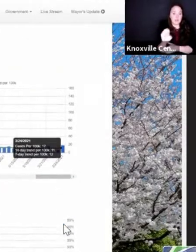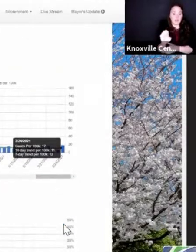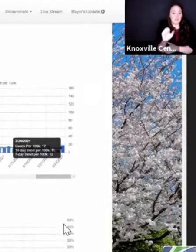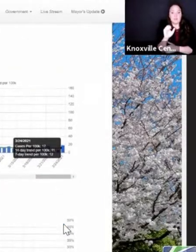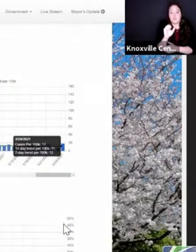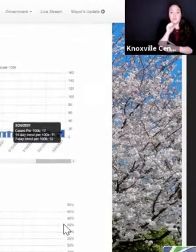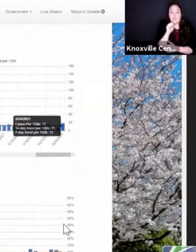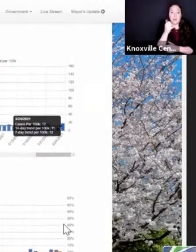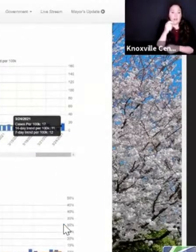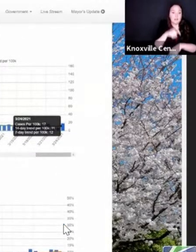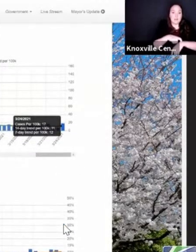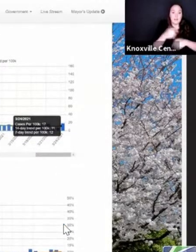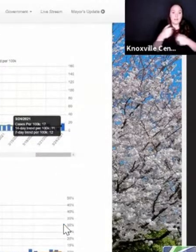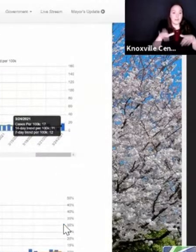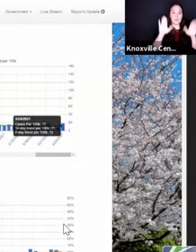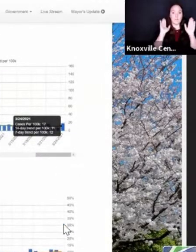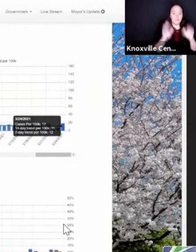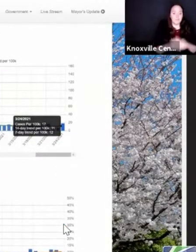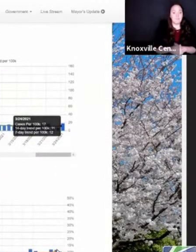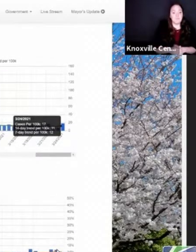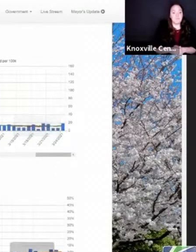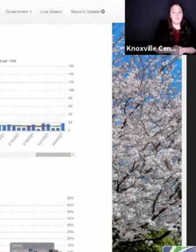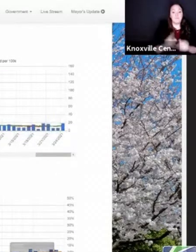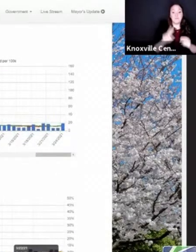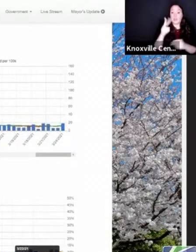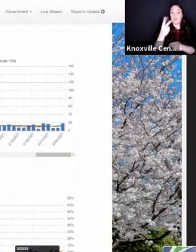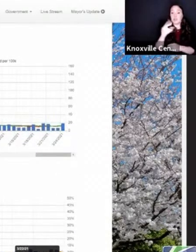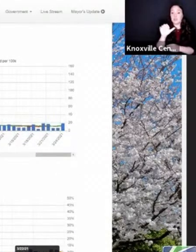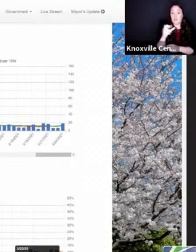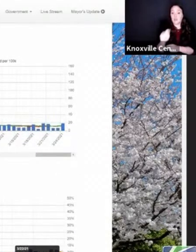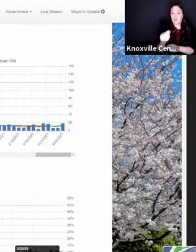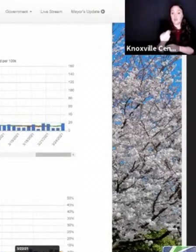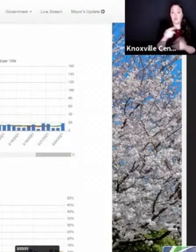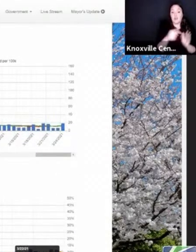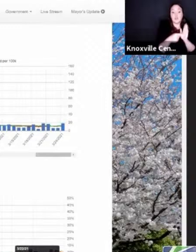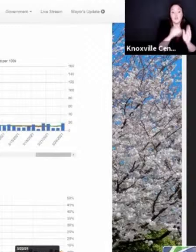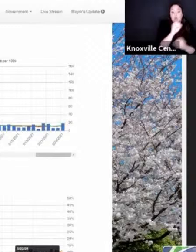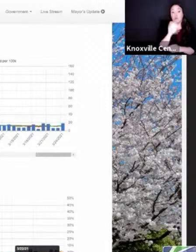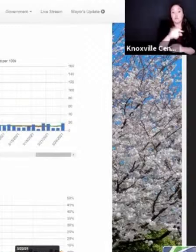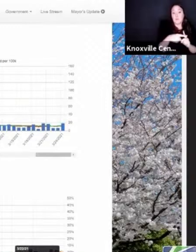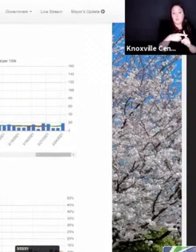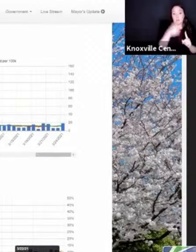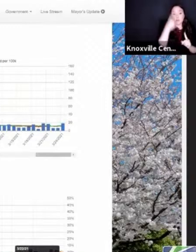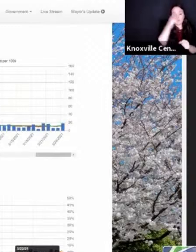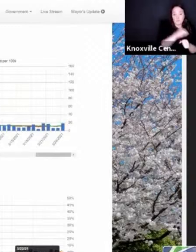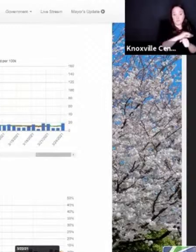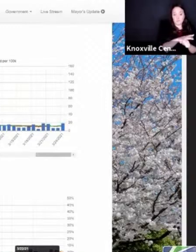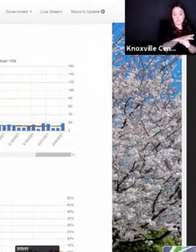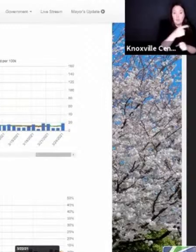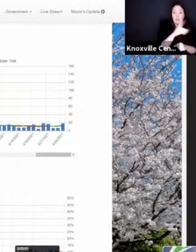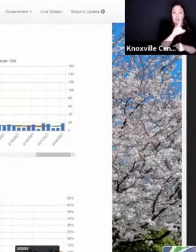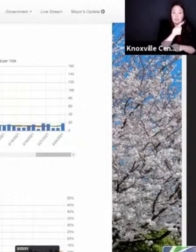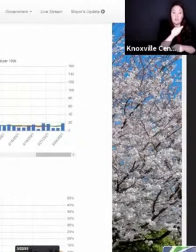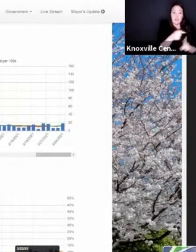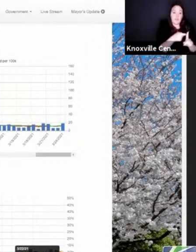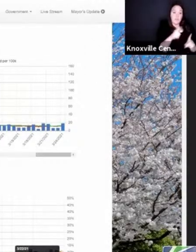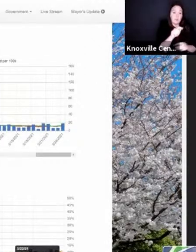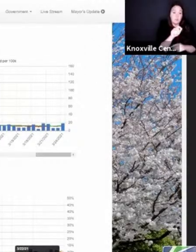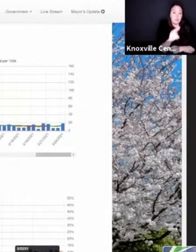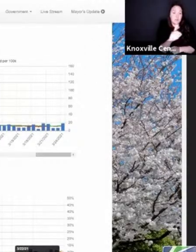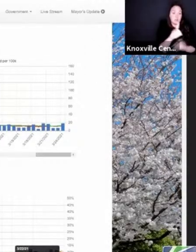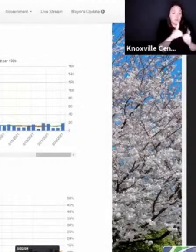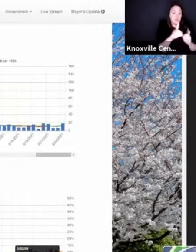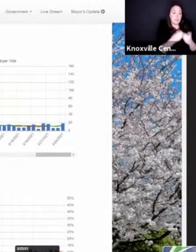our foot off the gas. The second chart shows the percent positive for COVID-19. This data is received from the Tennessee Department of